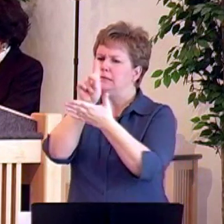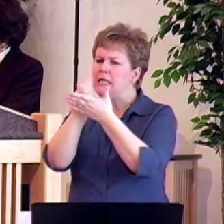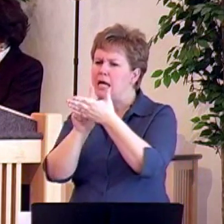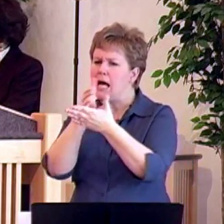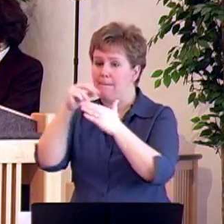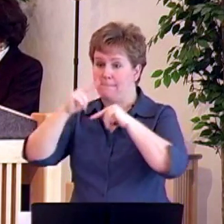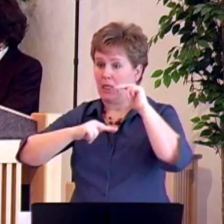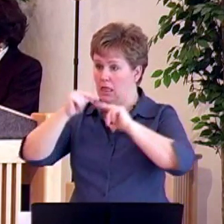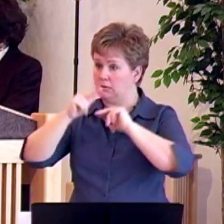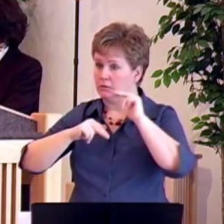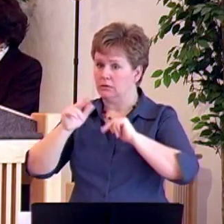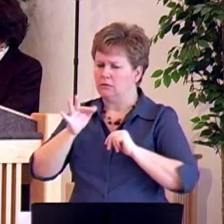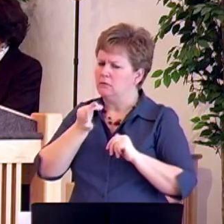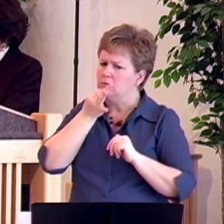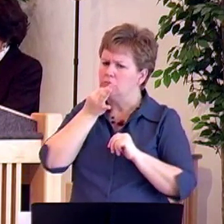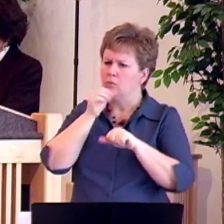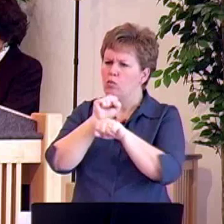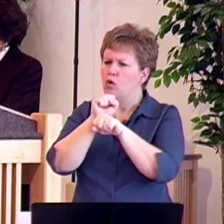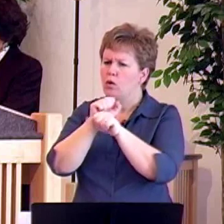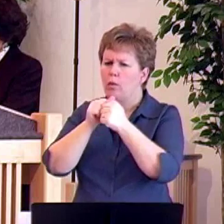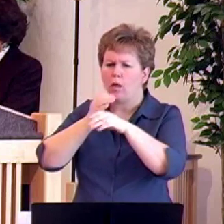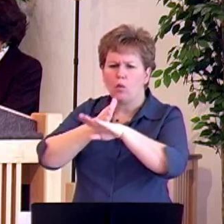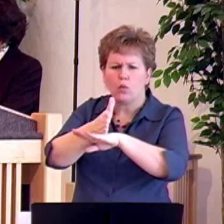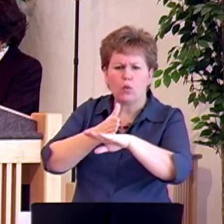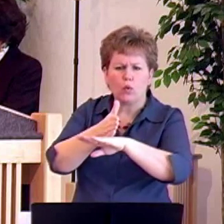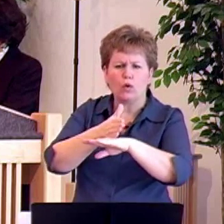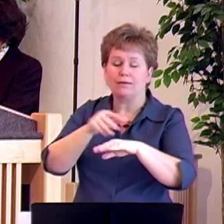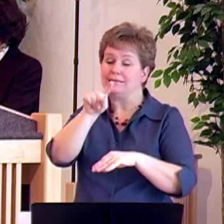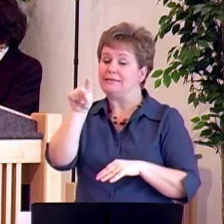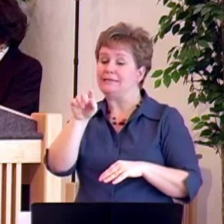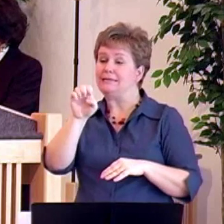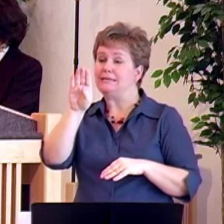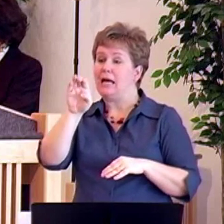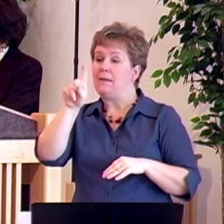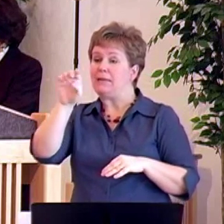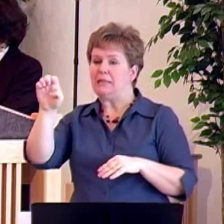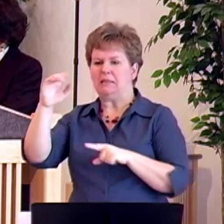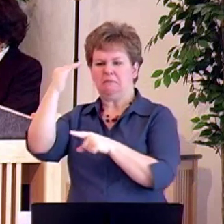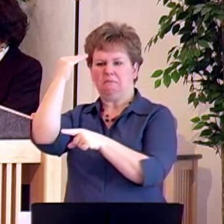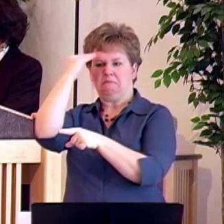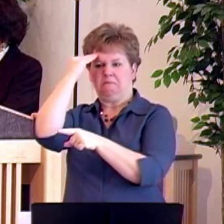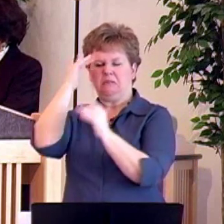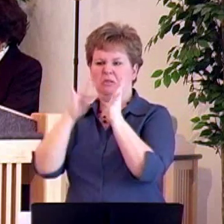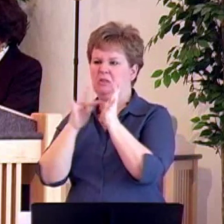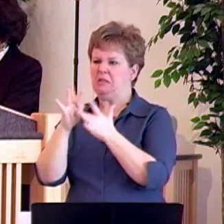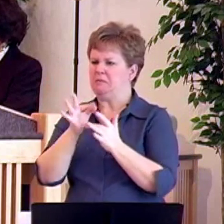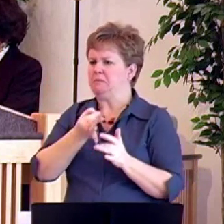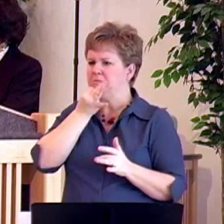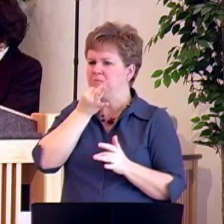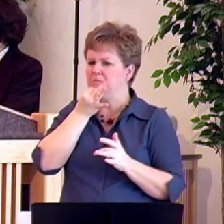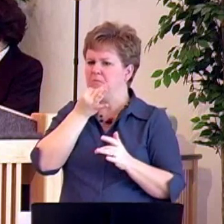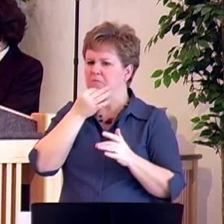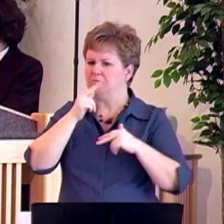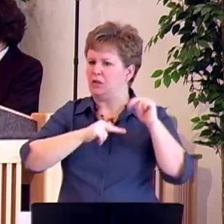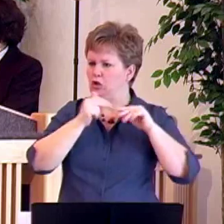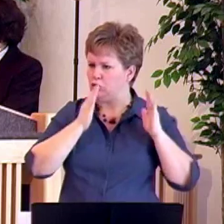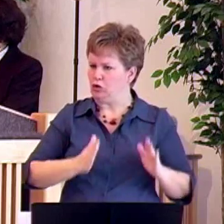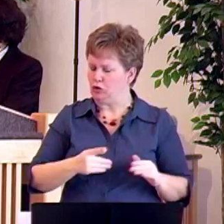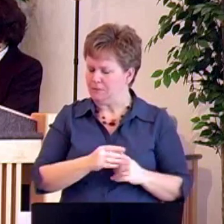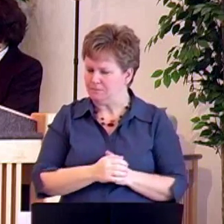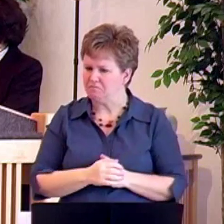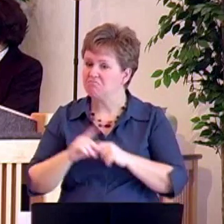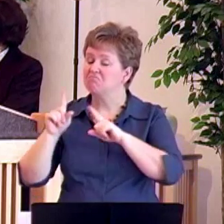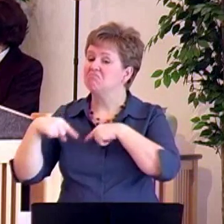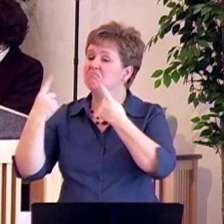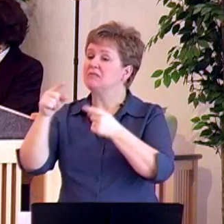and building. He was a master at working with wood, and Zebedee had long known of the skill of the Nazareth craftsman. For a long